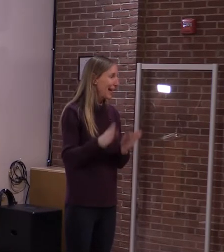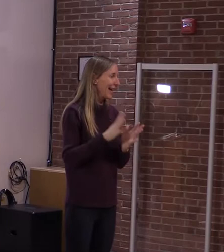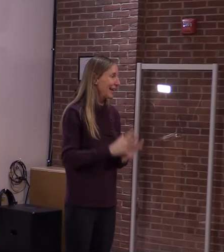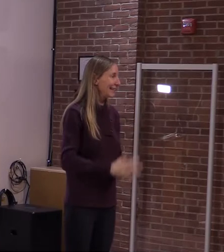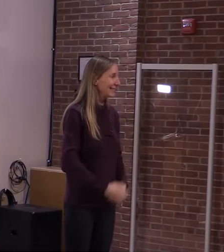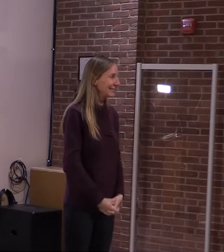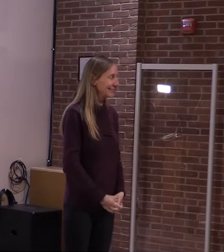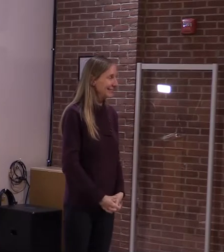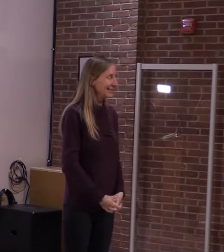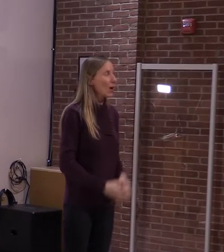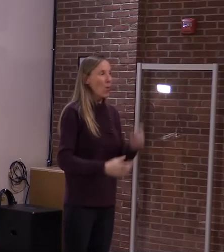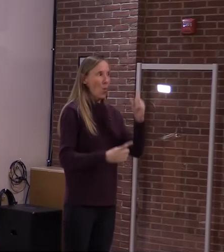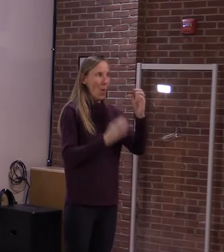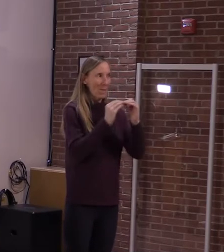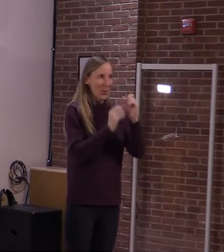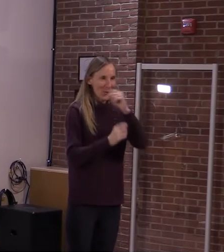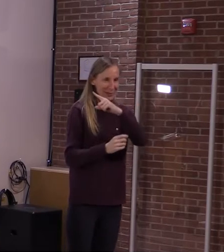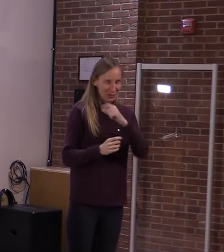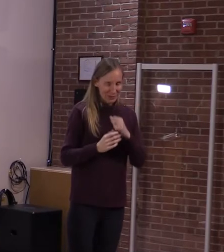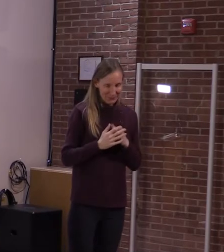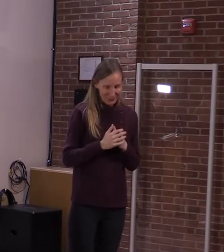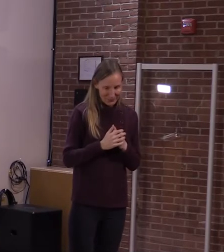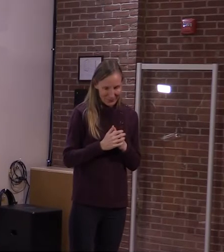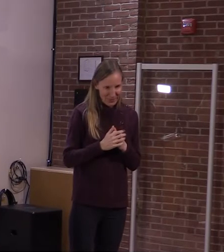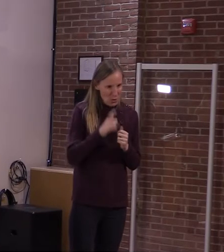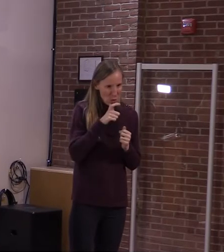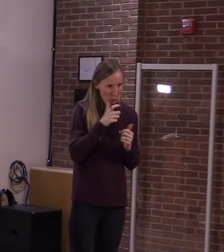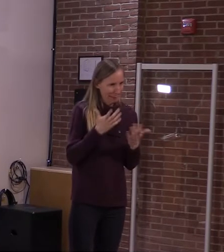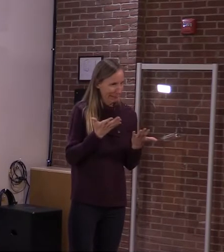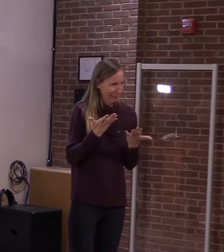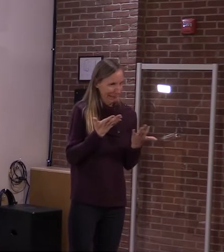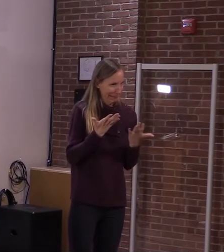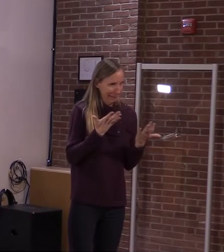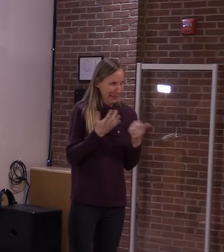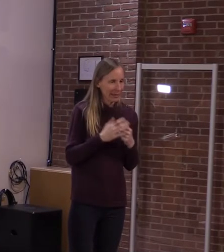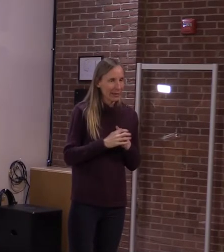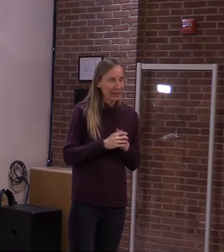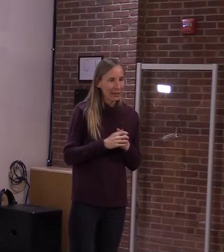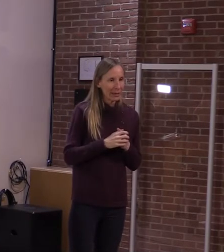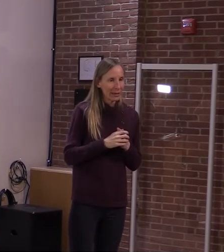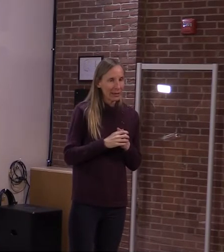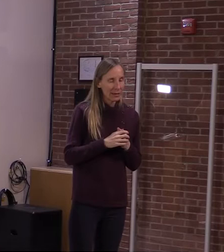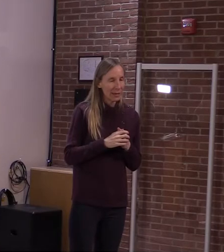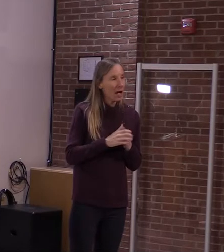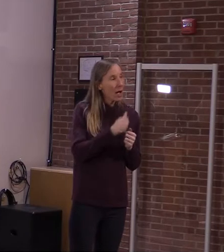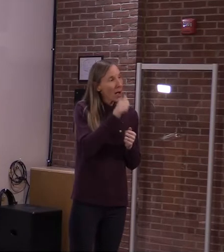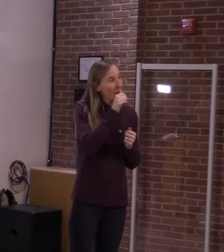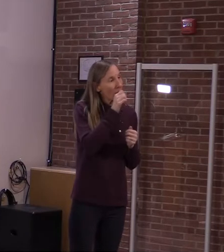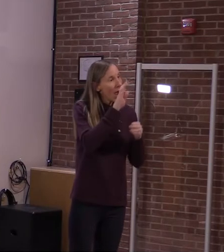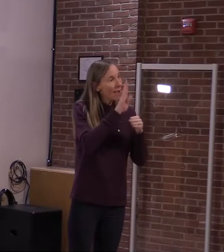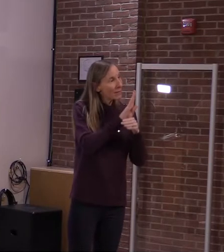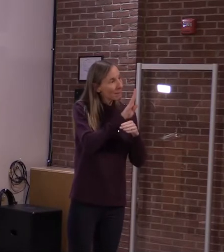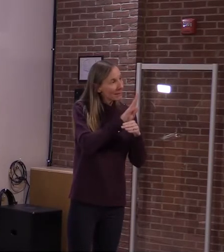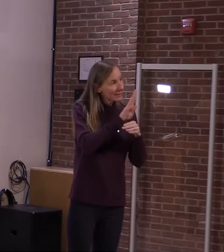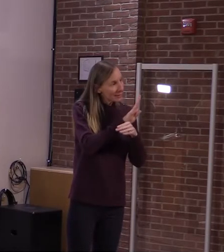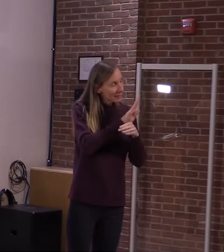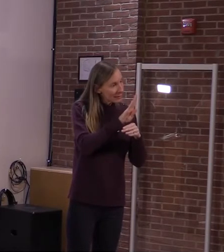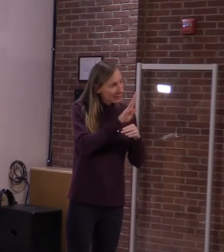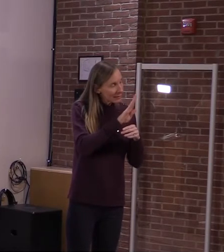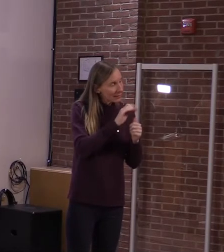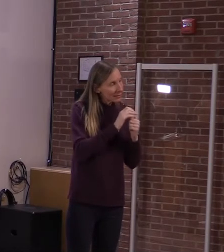Okay, thank you. And I have one more question. I'm not totally sure who it would be for, but can private businesses